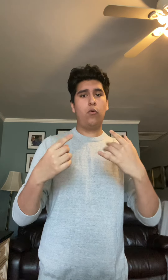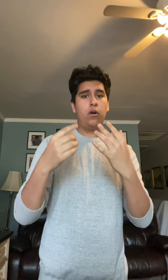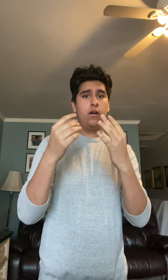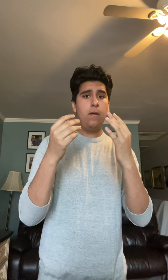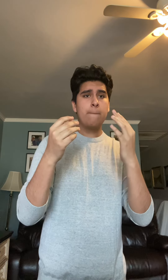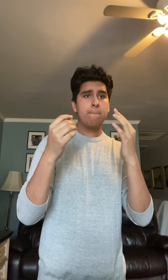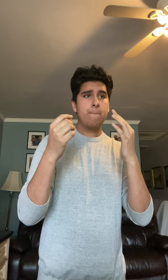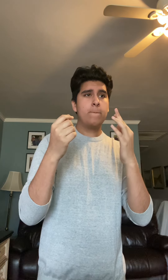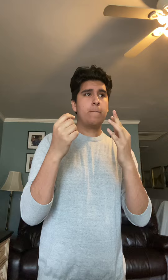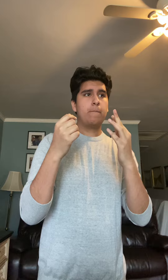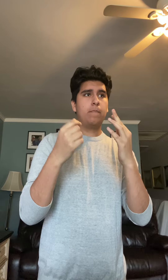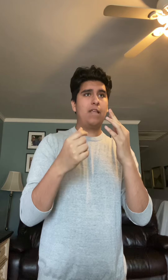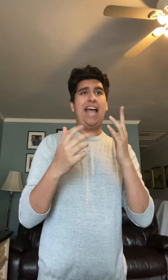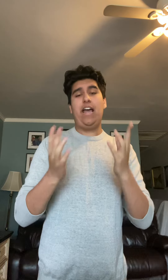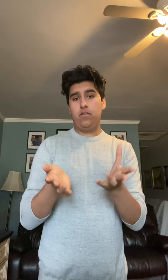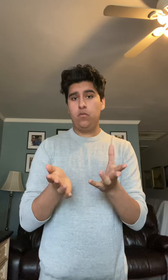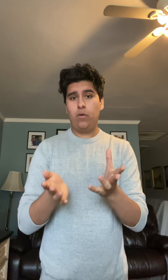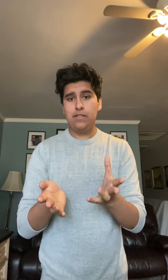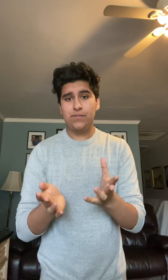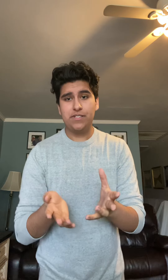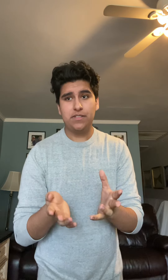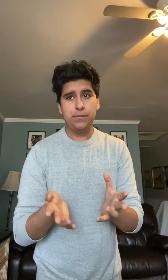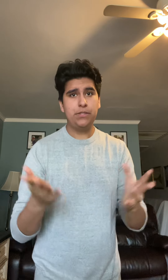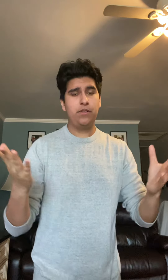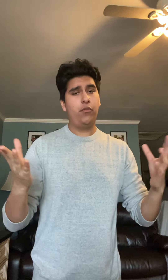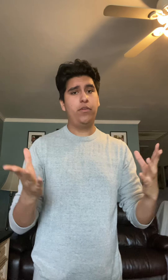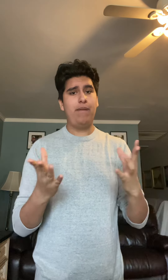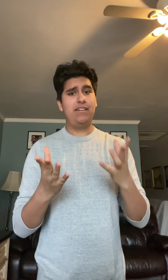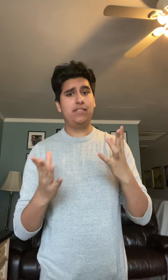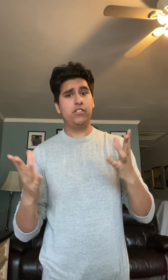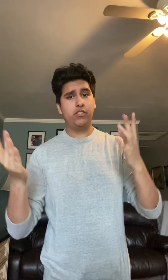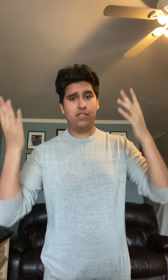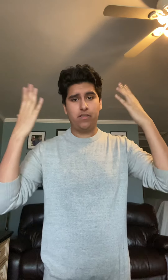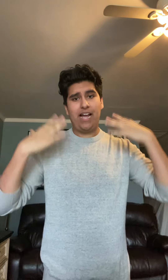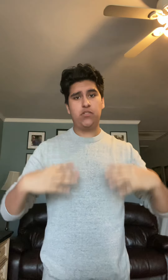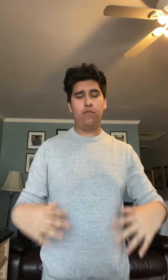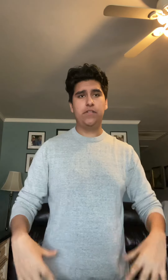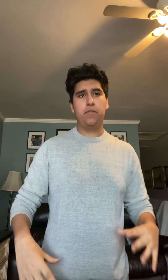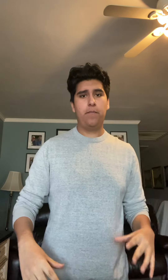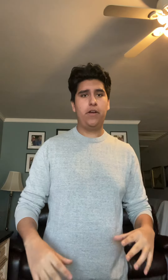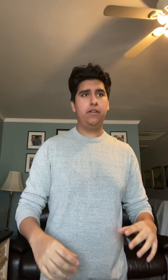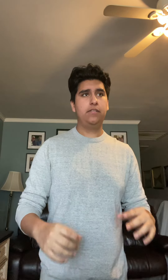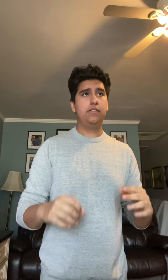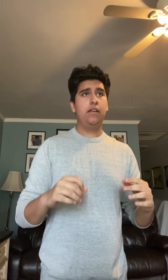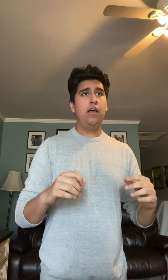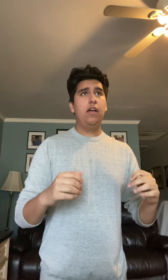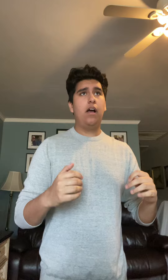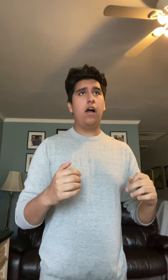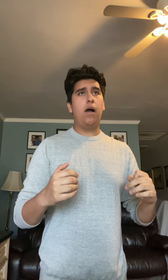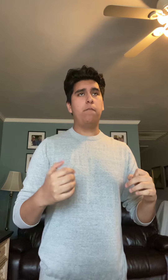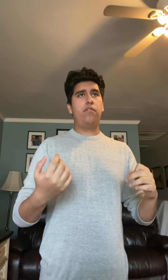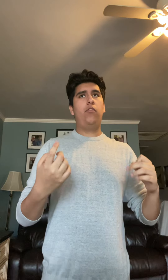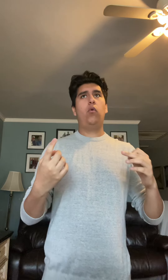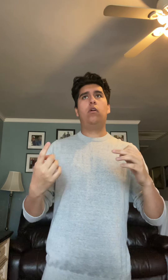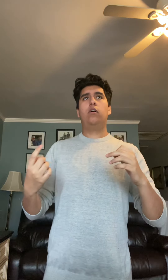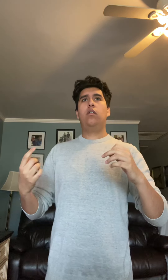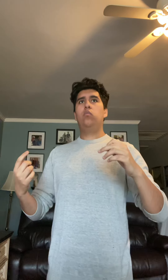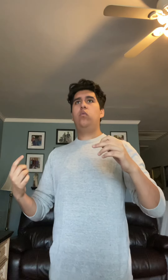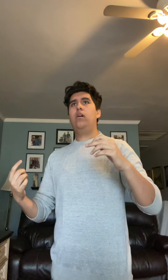Thor, attitude-wise, is very similar, but the only main distinction is his actual physical appearance. Thor